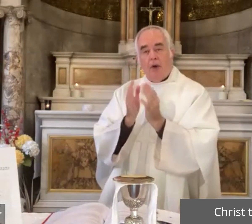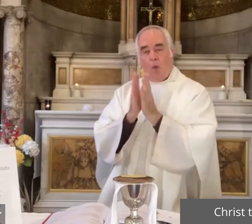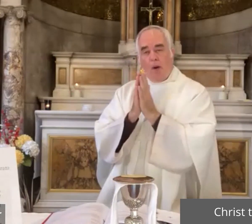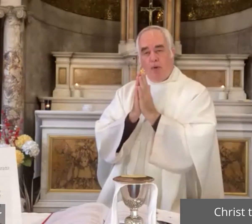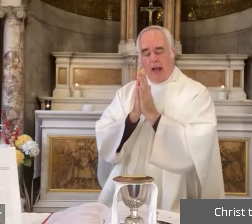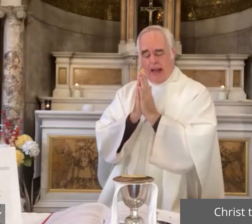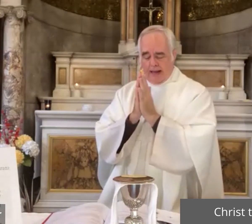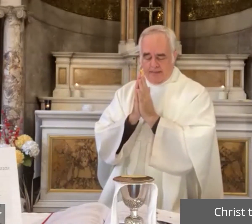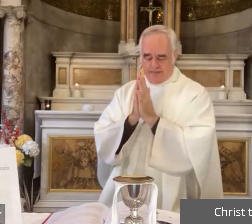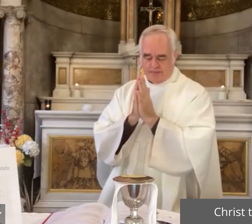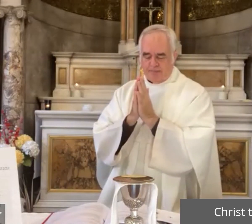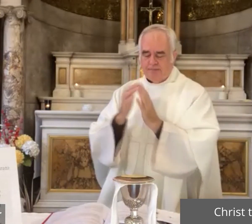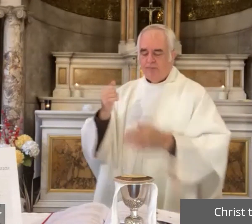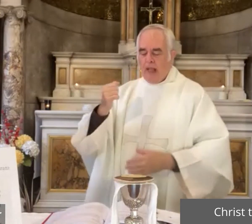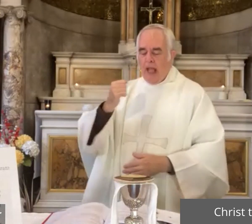God, we pray.